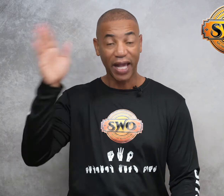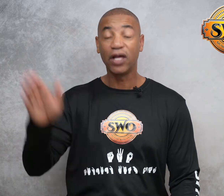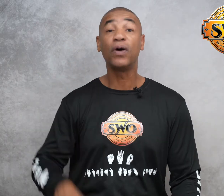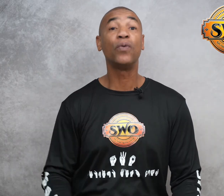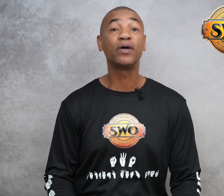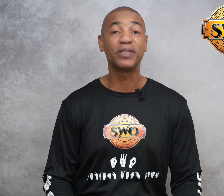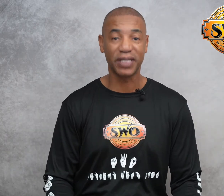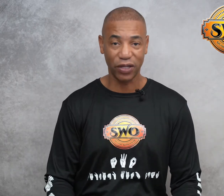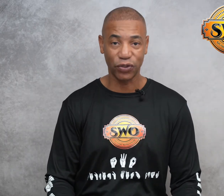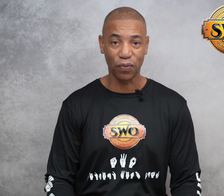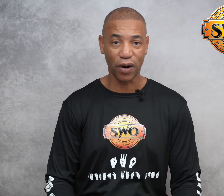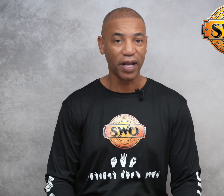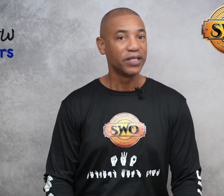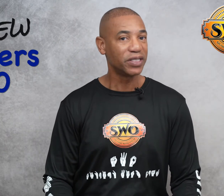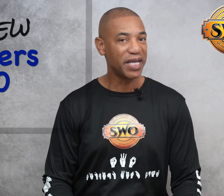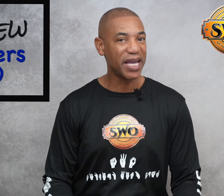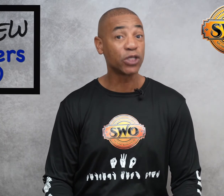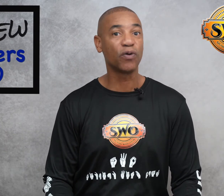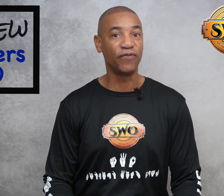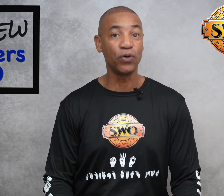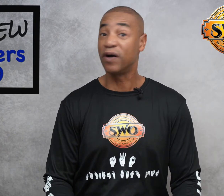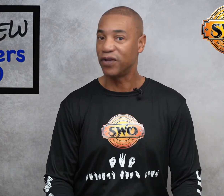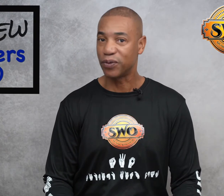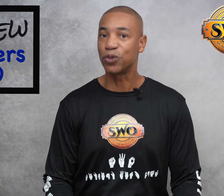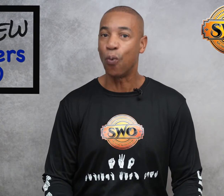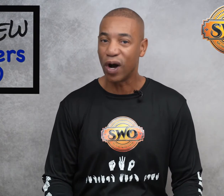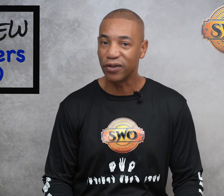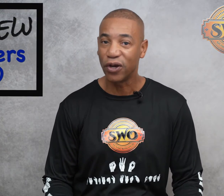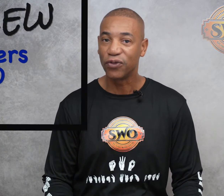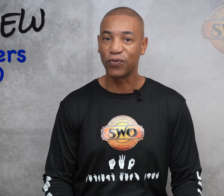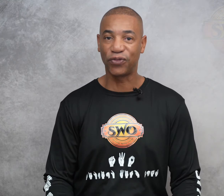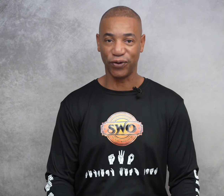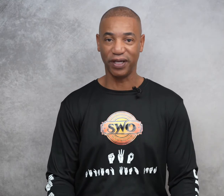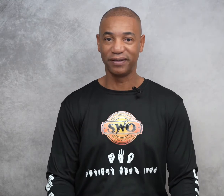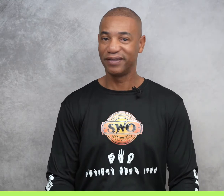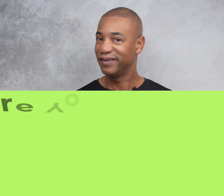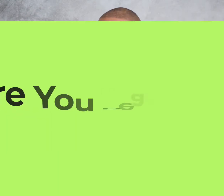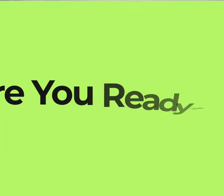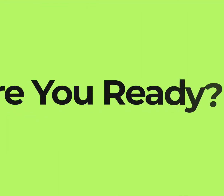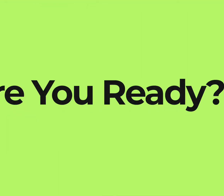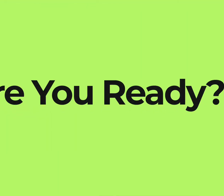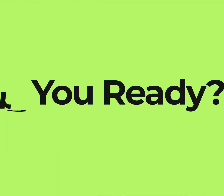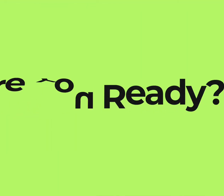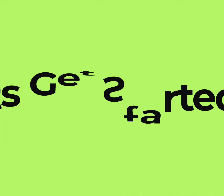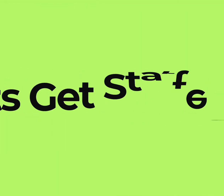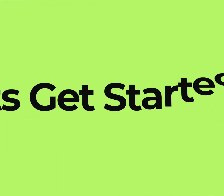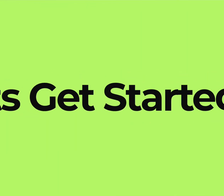Hello and welcome to Signing with Omar. Today is review of numbers 1 through 30. Are you ready? Let's get